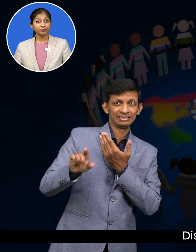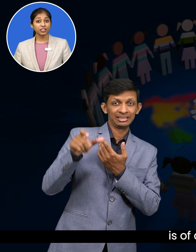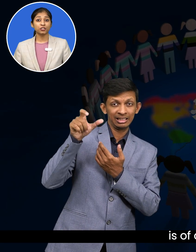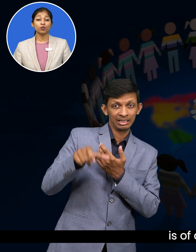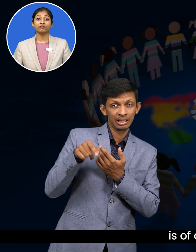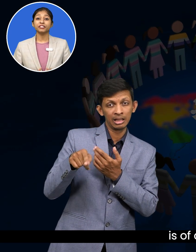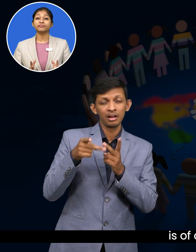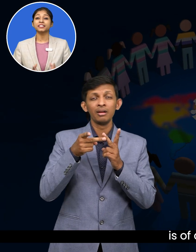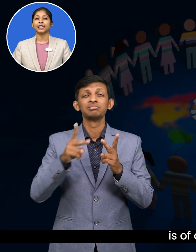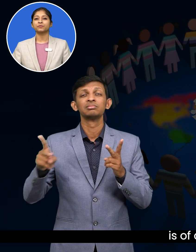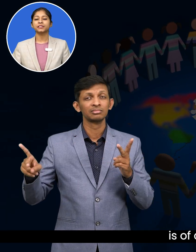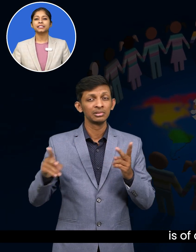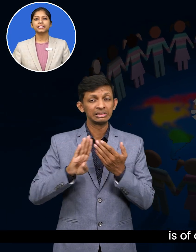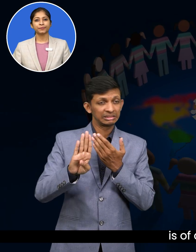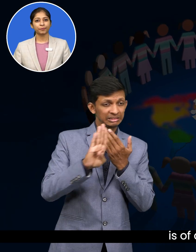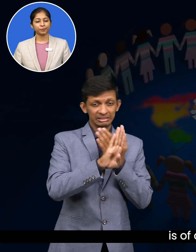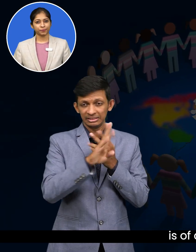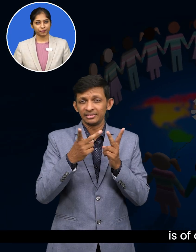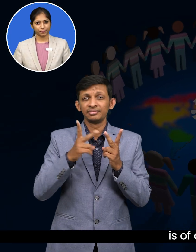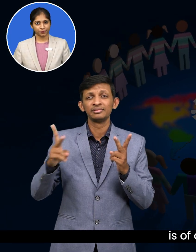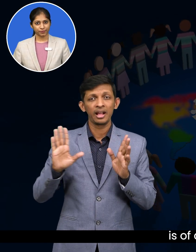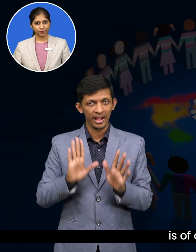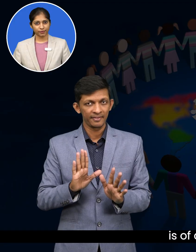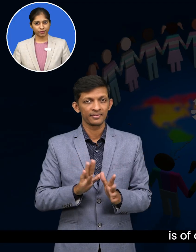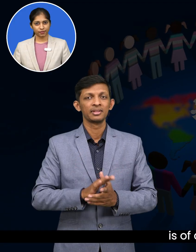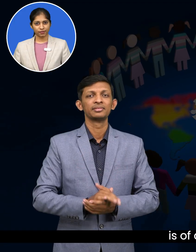Discrimination is of different types.